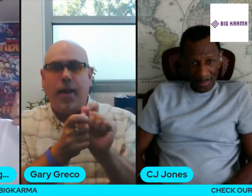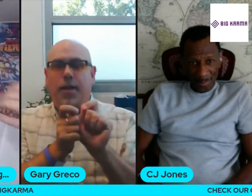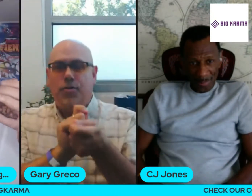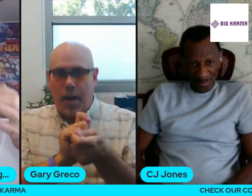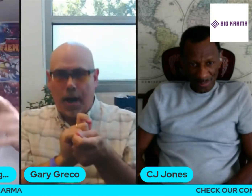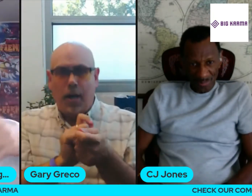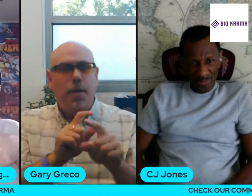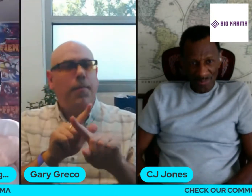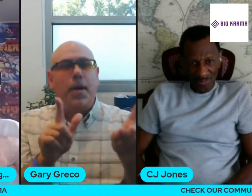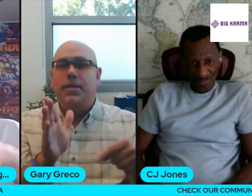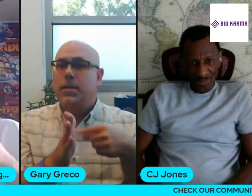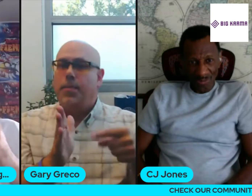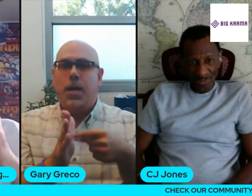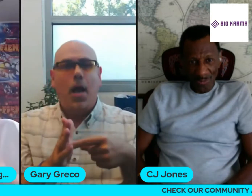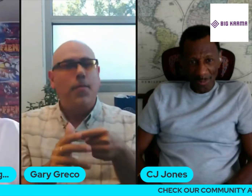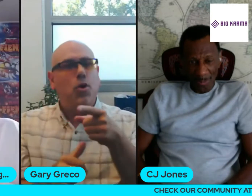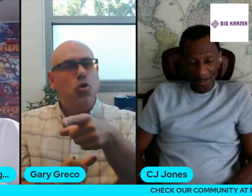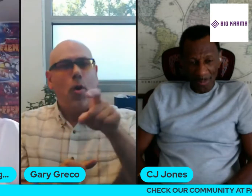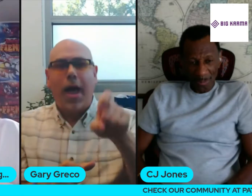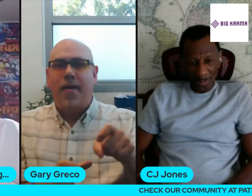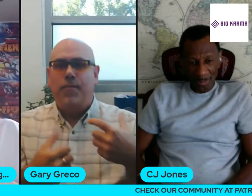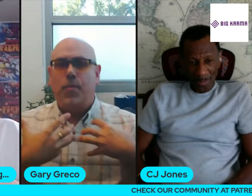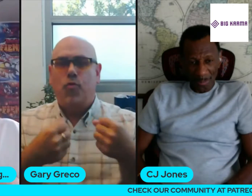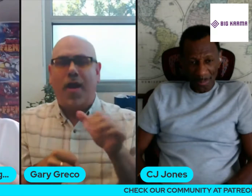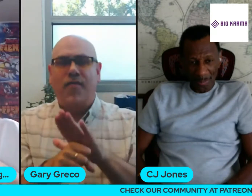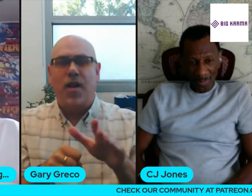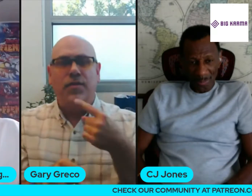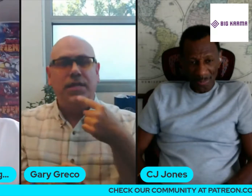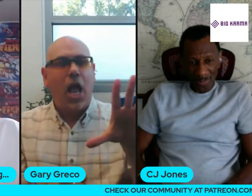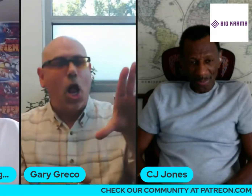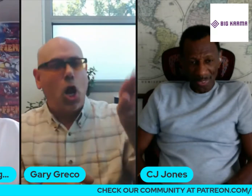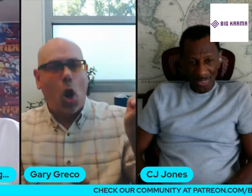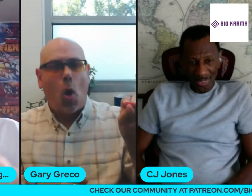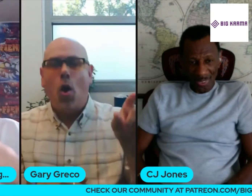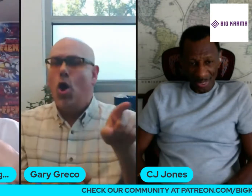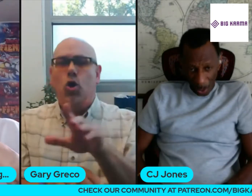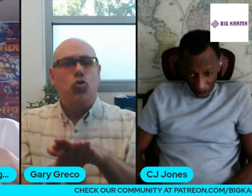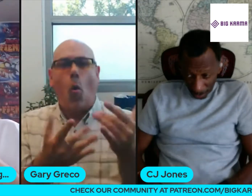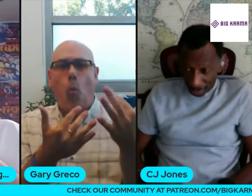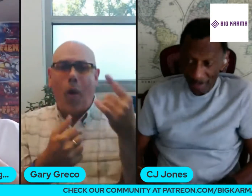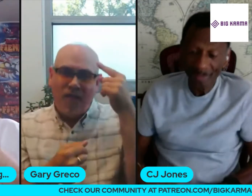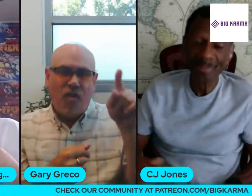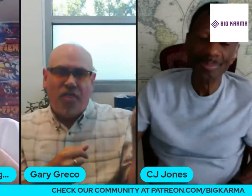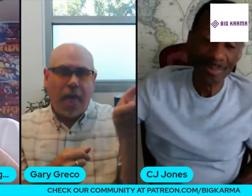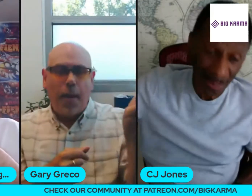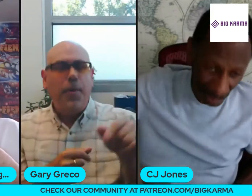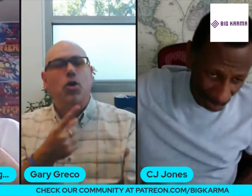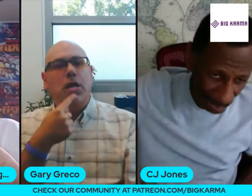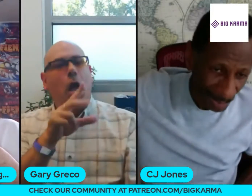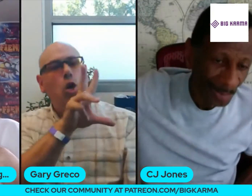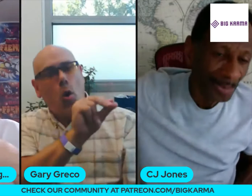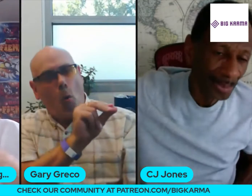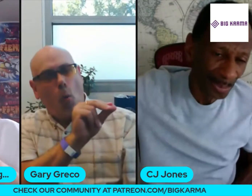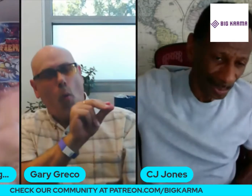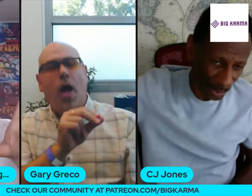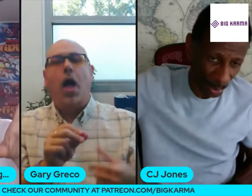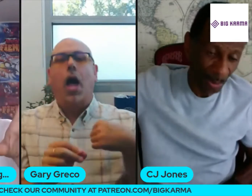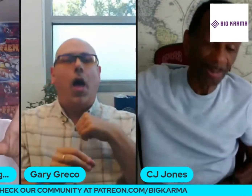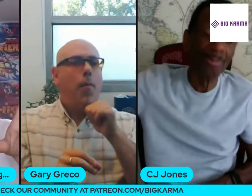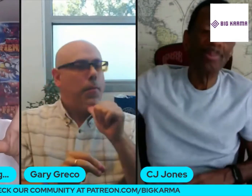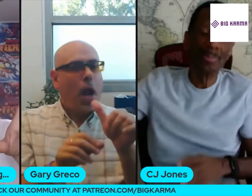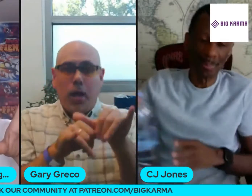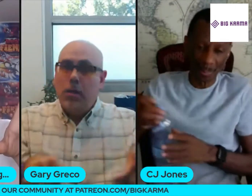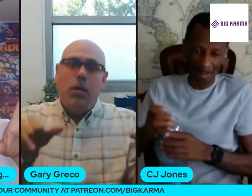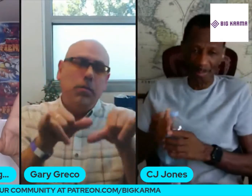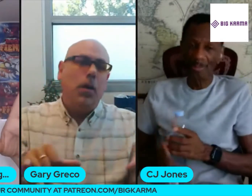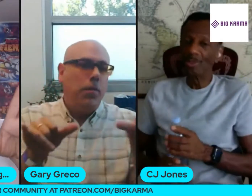spine to say, no, stop it. I'm not doing it anymore. I don't care if